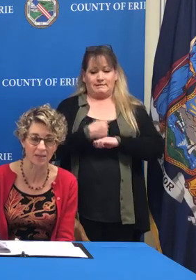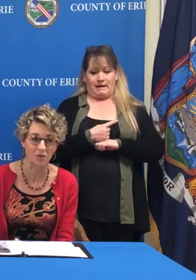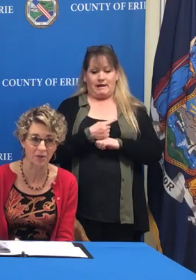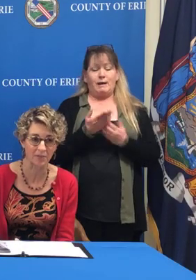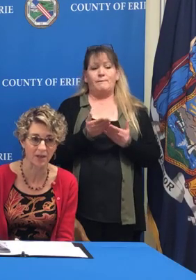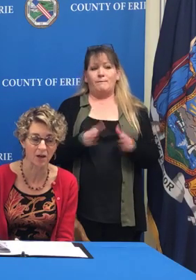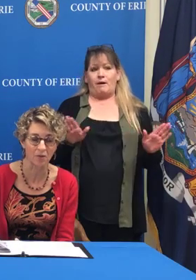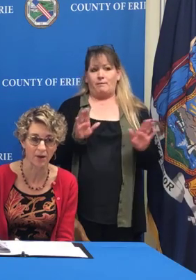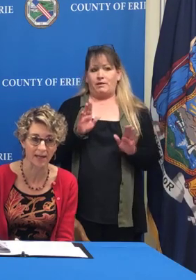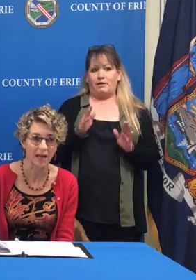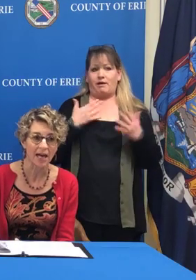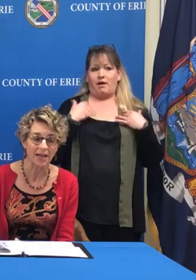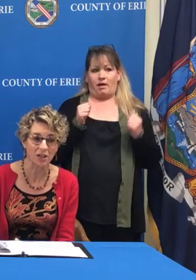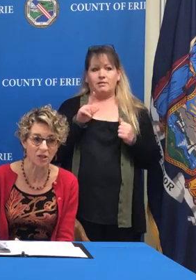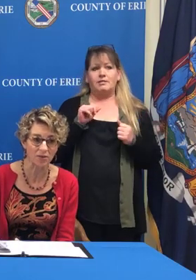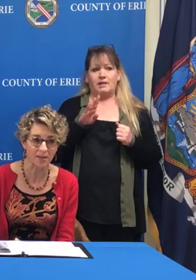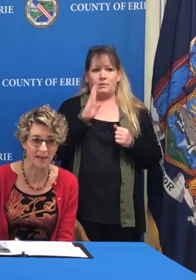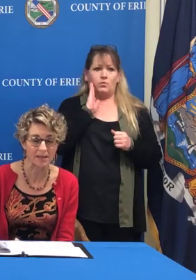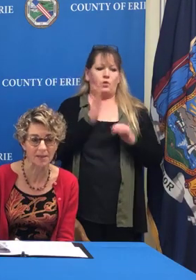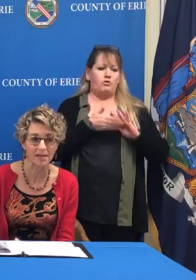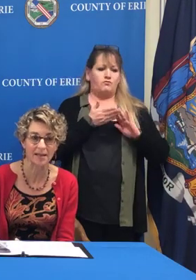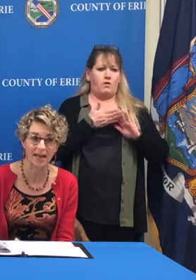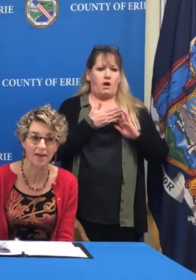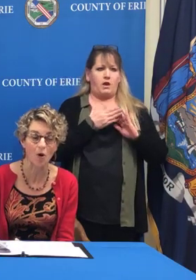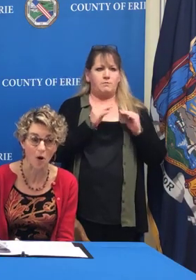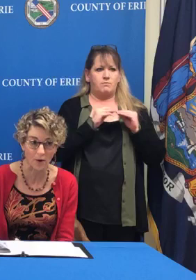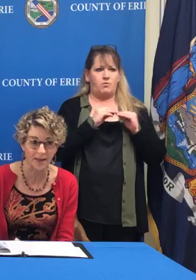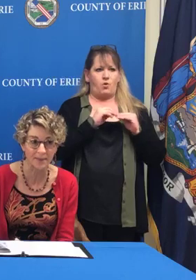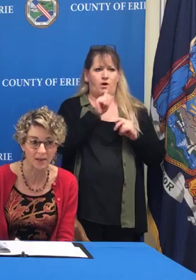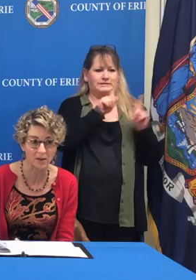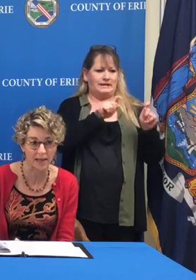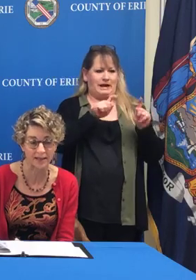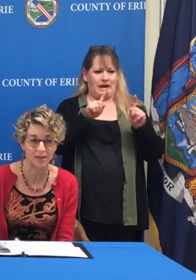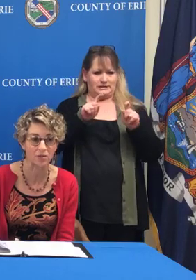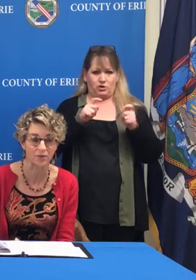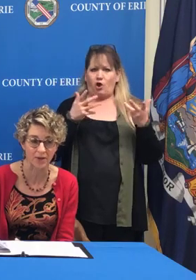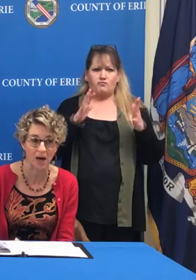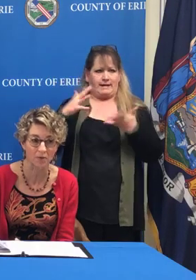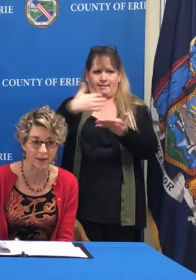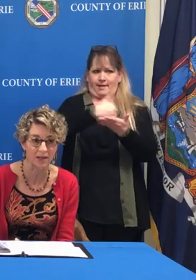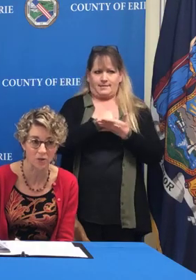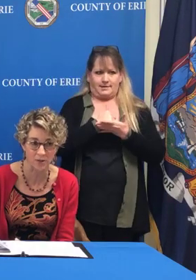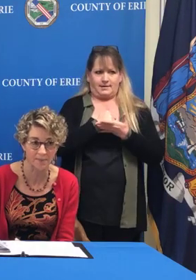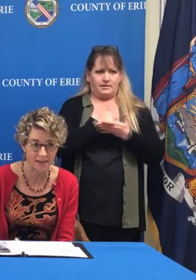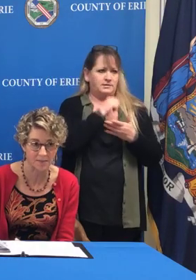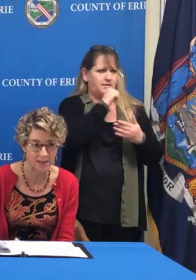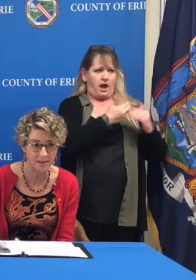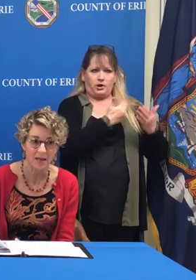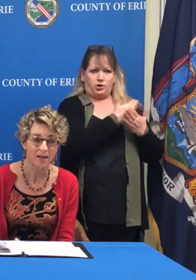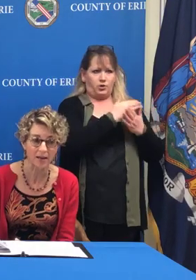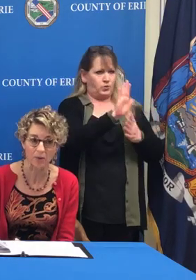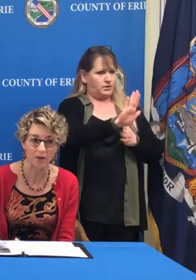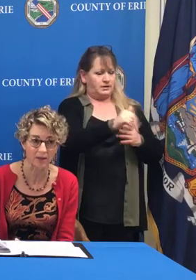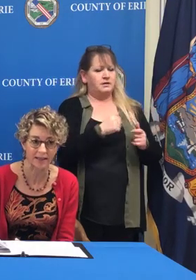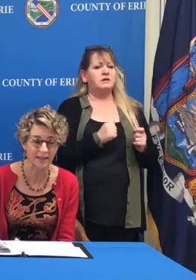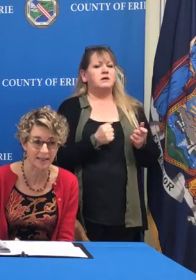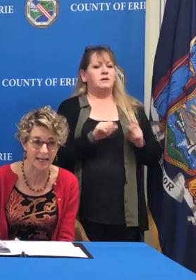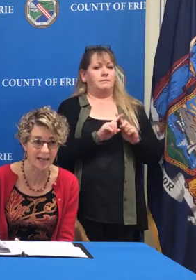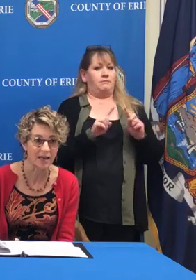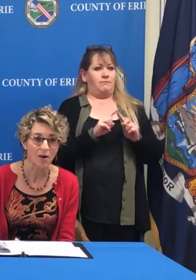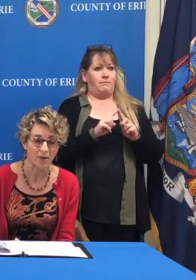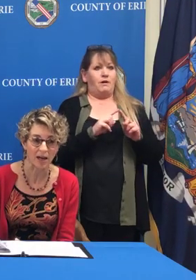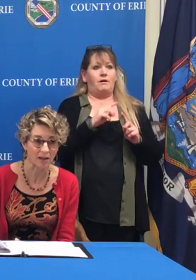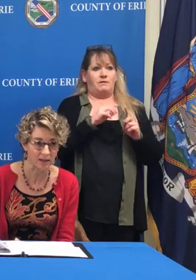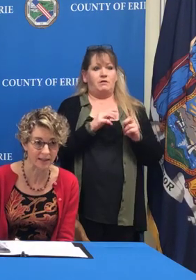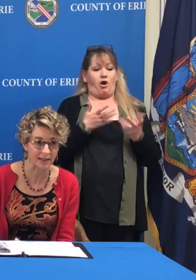Lab is going to be running additional specimens that they had already been collected. So they're not running new specimens that we're collecting